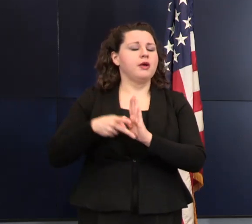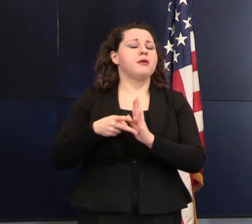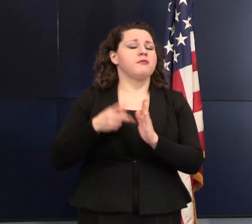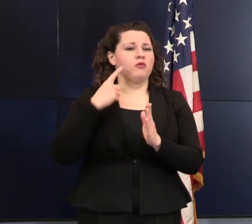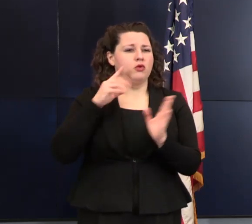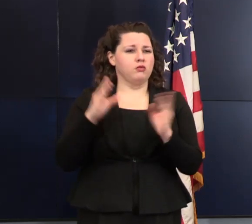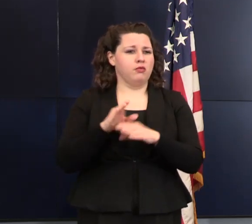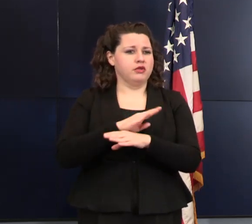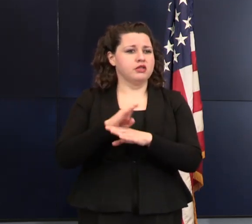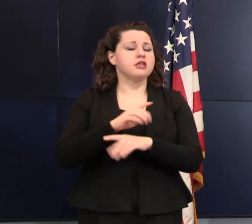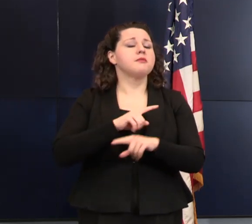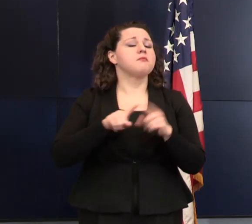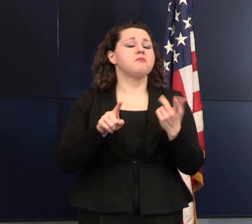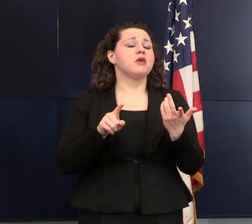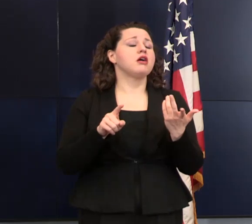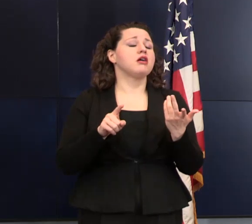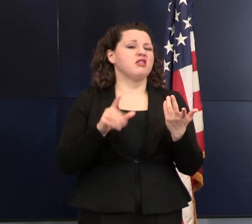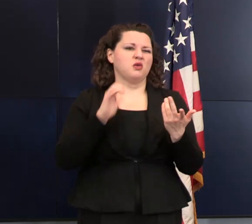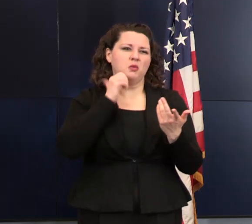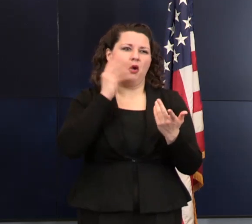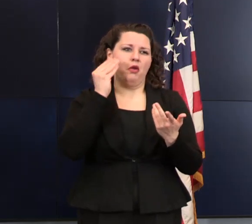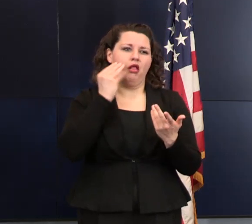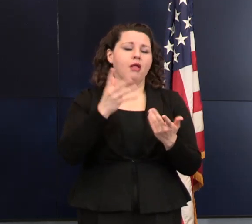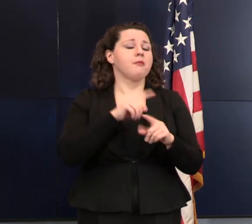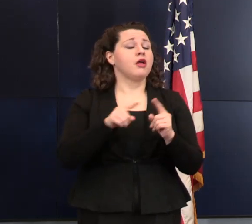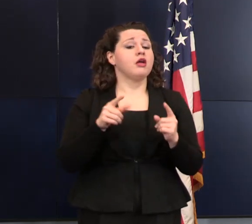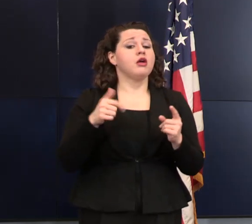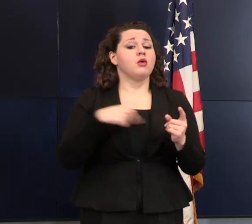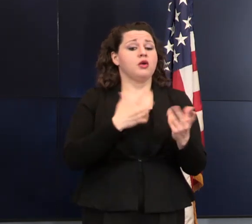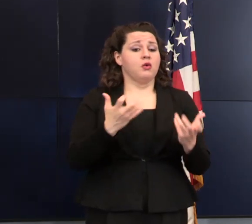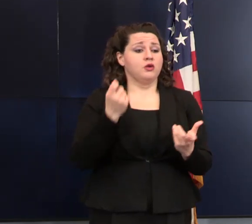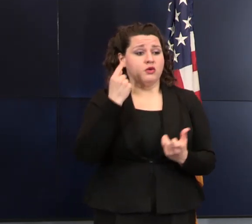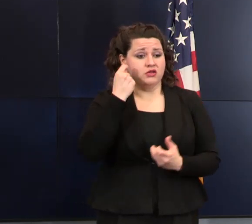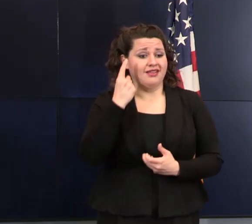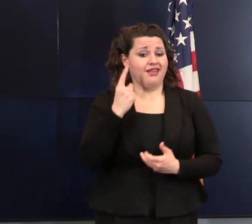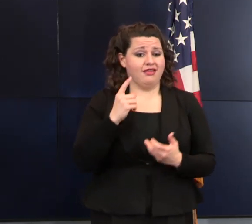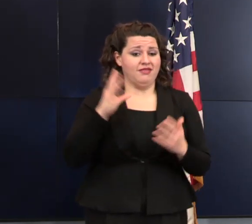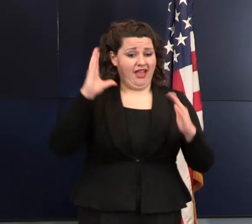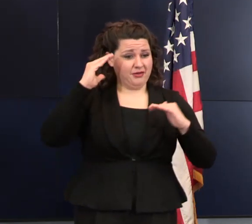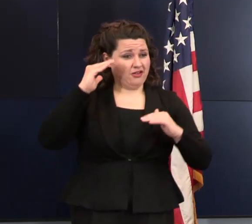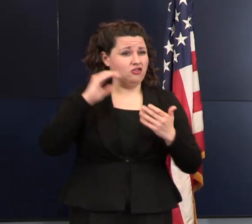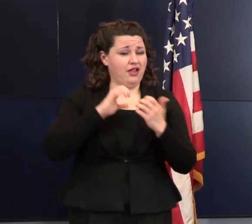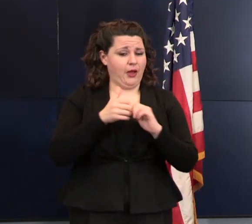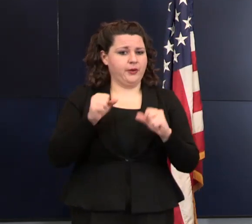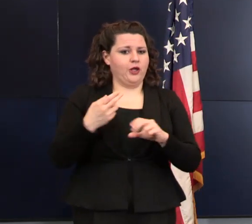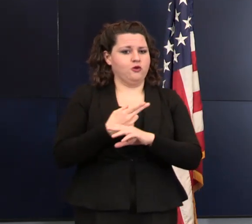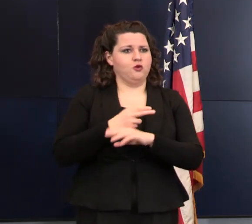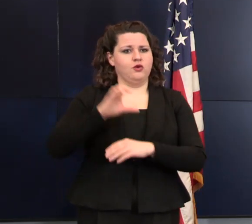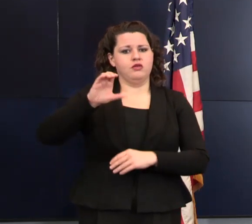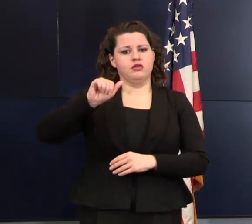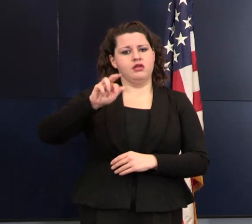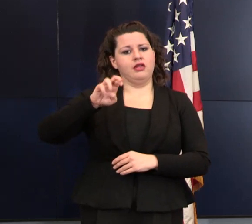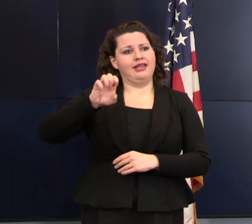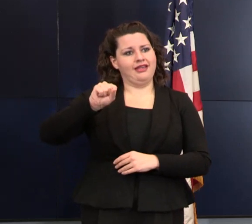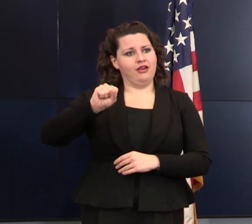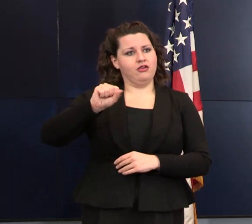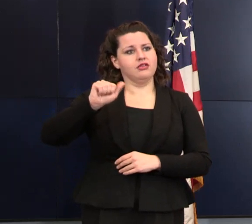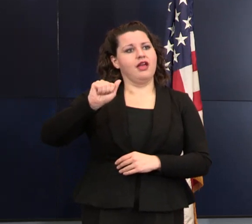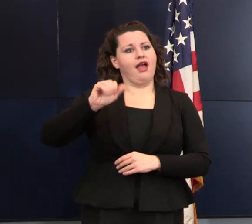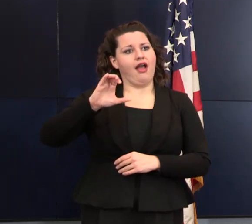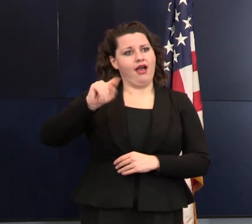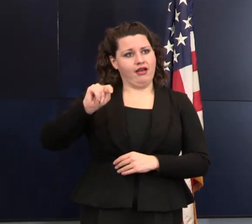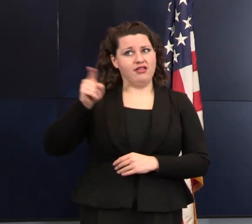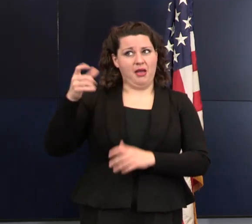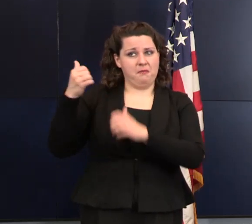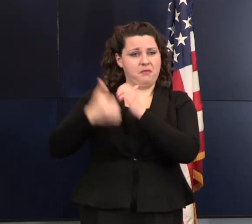tomorrow. But we really want to understand what the expectations are and how we can utilize the CARES Act that was passed at the